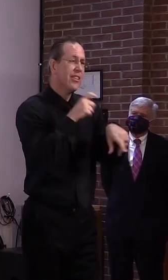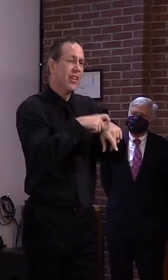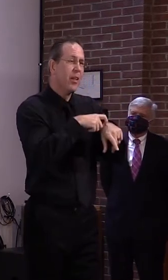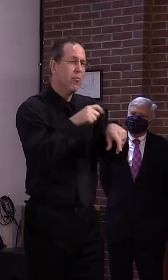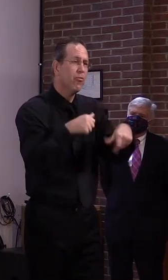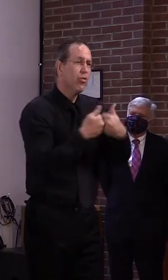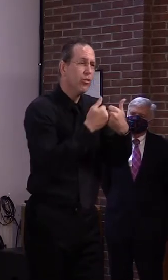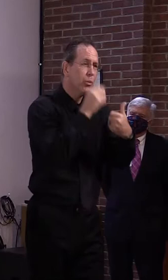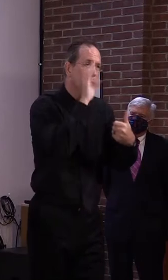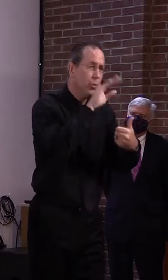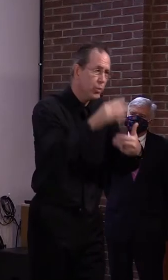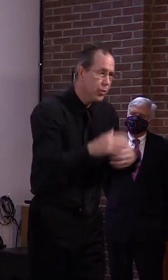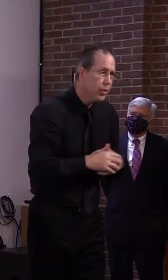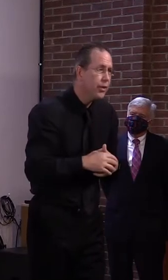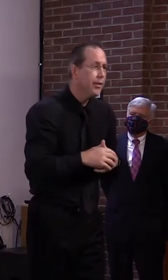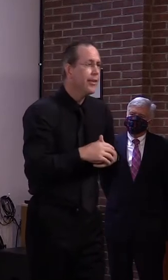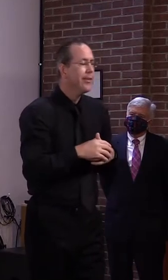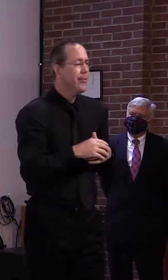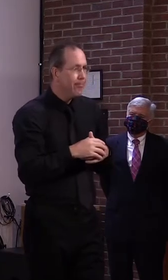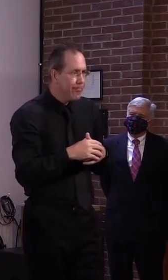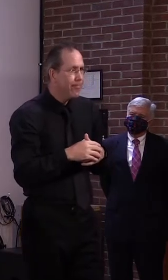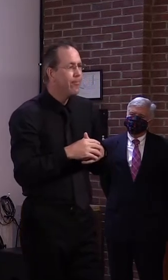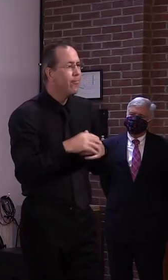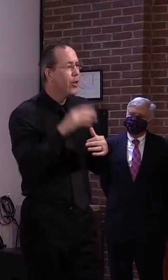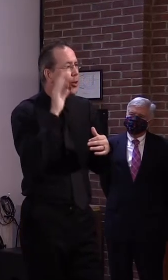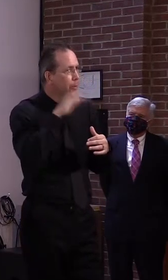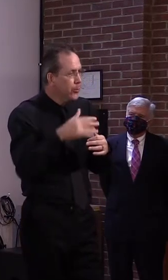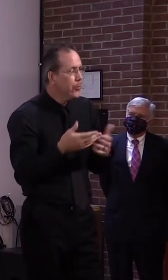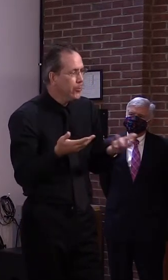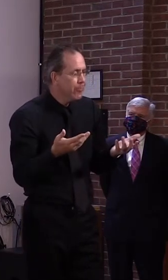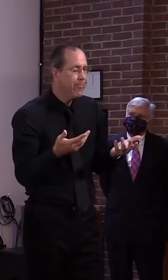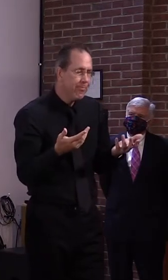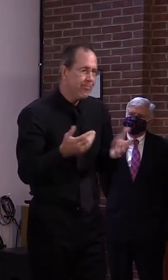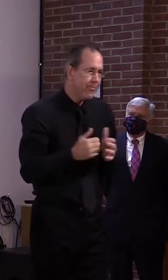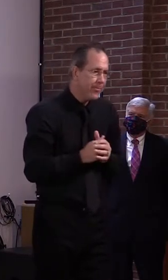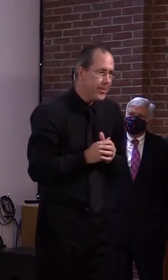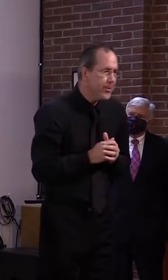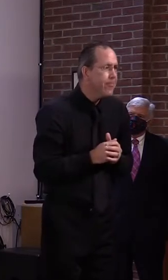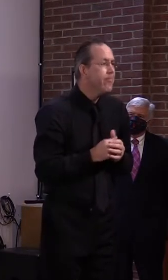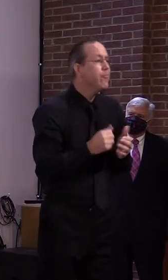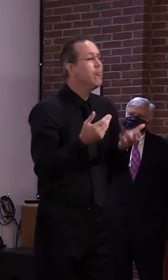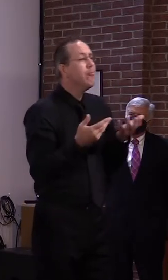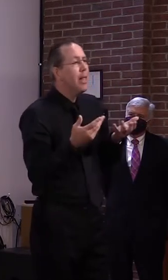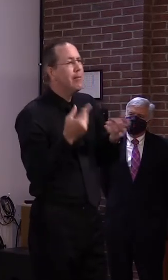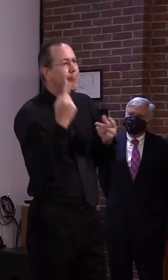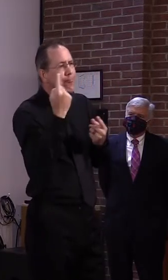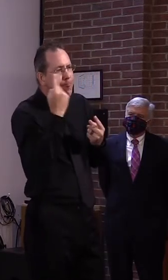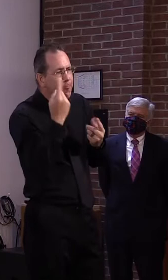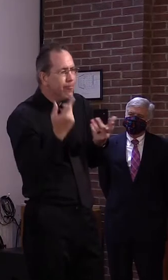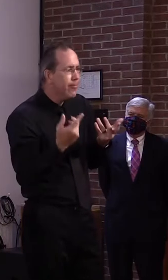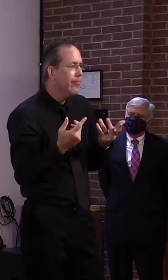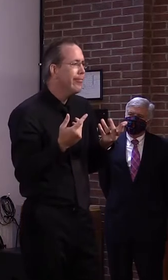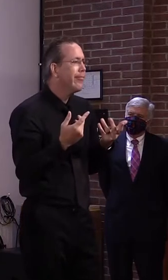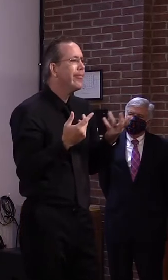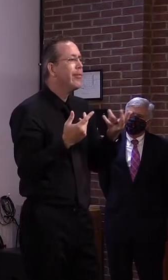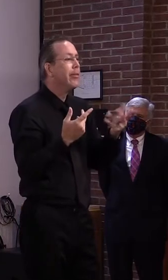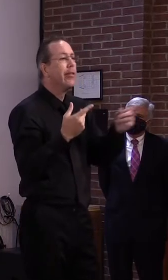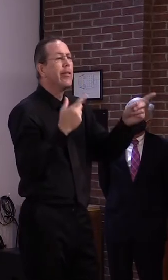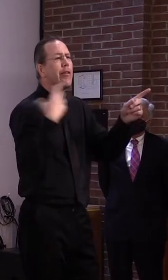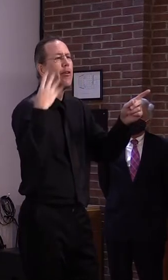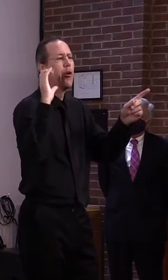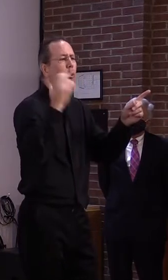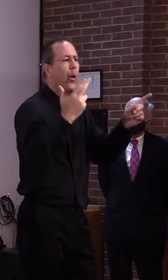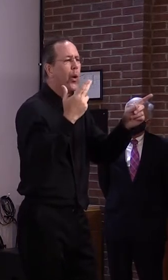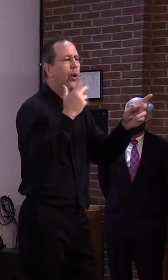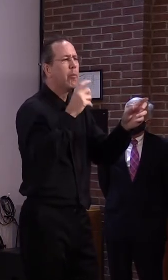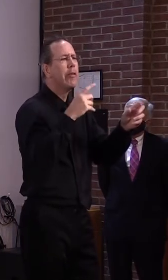these. And I think that there has to be some recognition that maybe there needs to be more breaks during games, that you